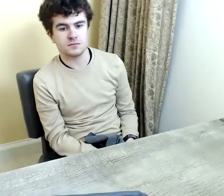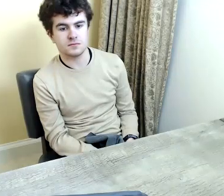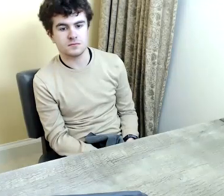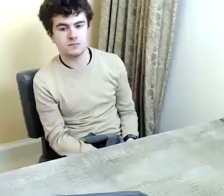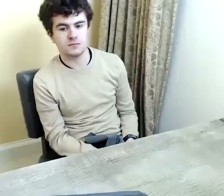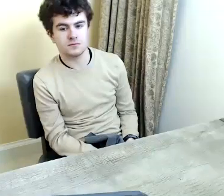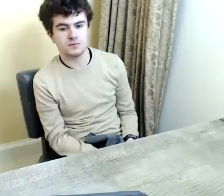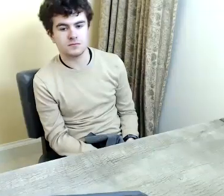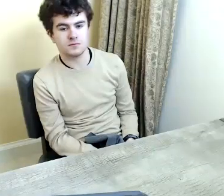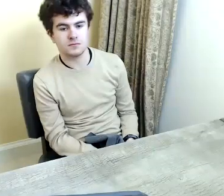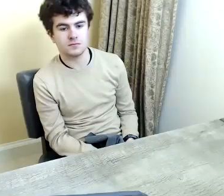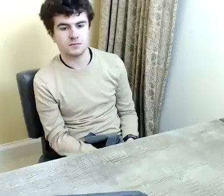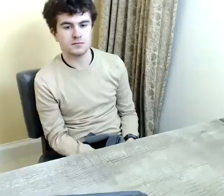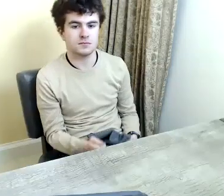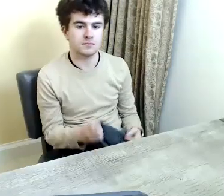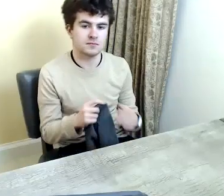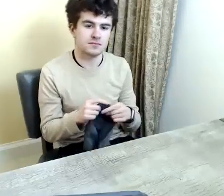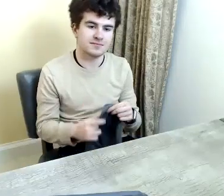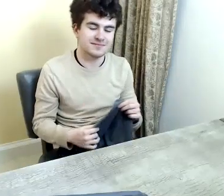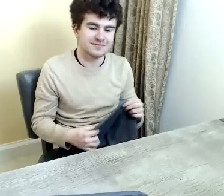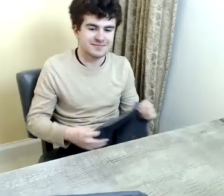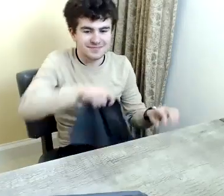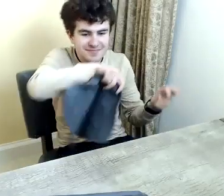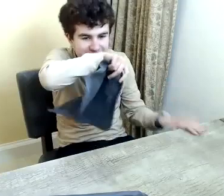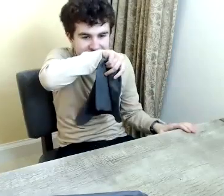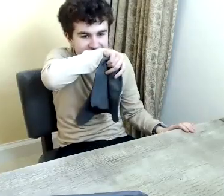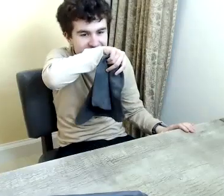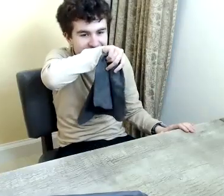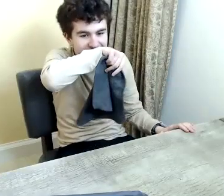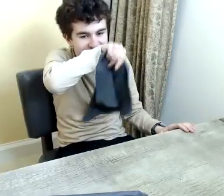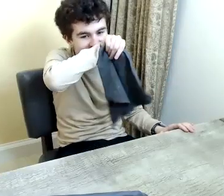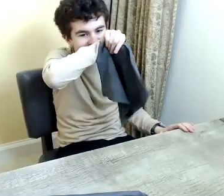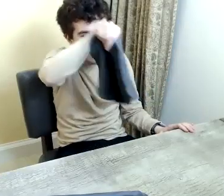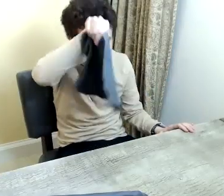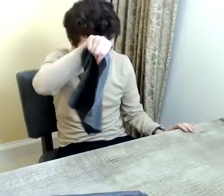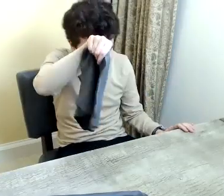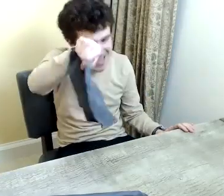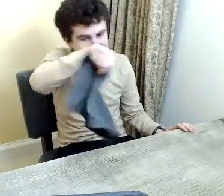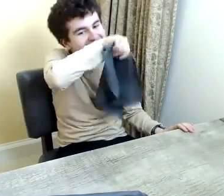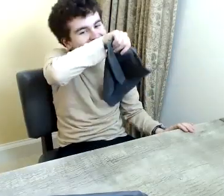opportunity to stand up for what I believe needs to improve for the benefit of autistic individuals.